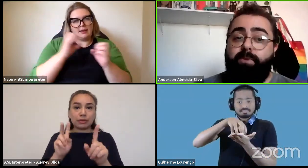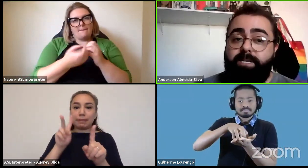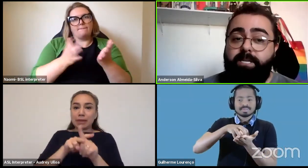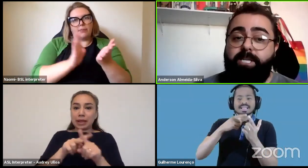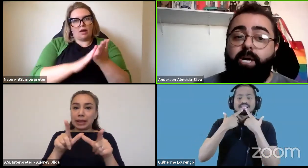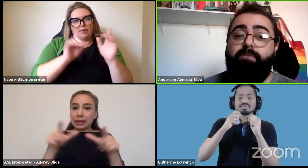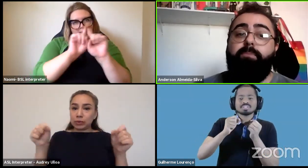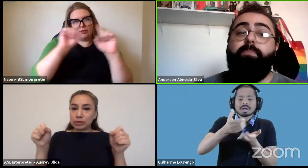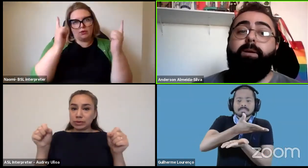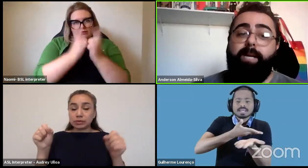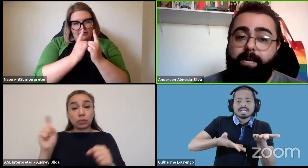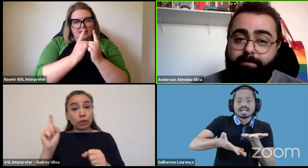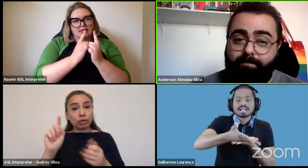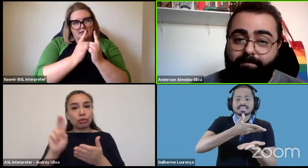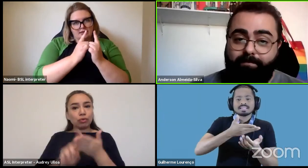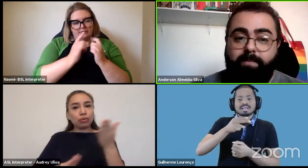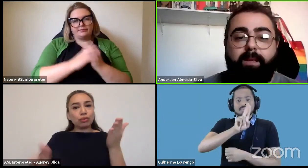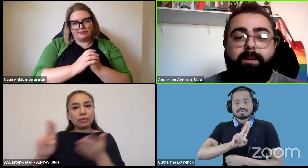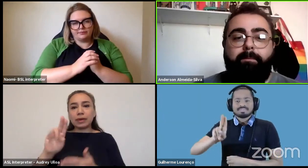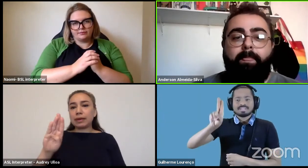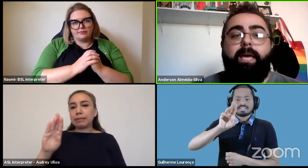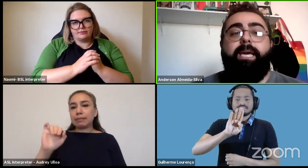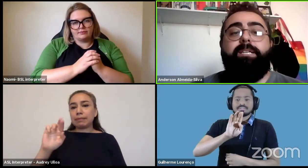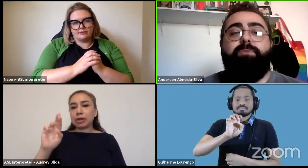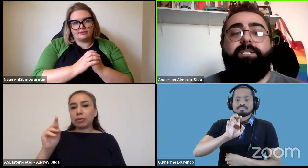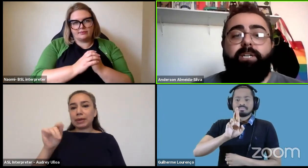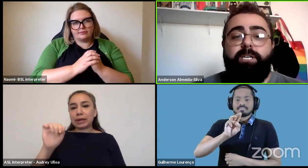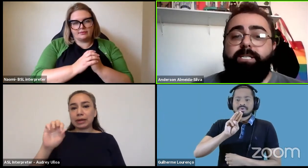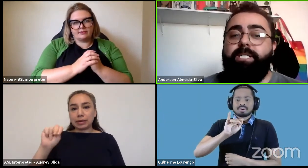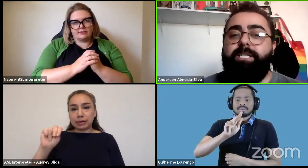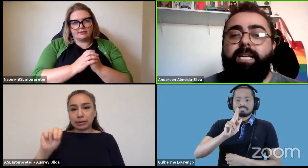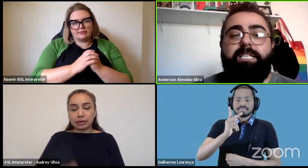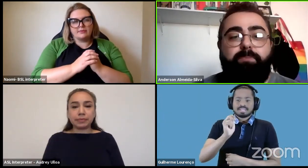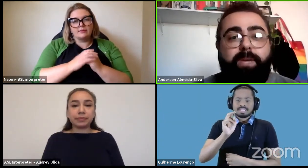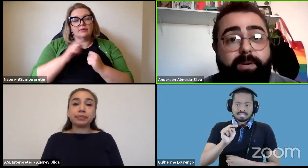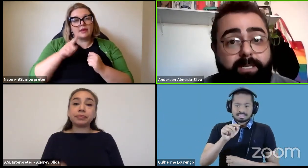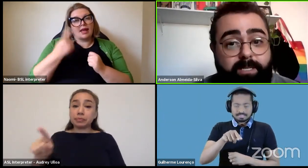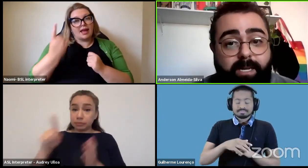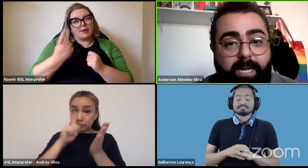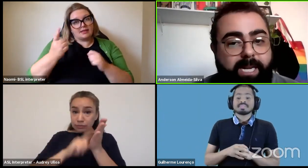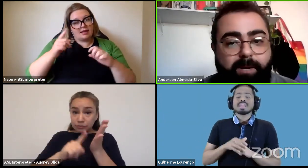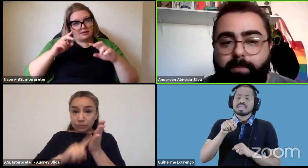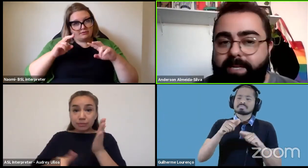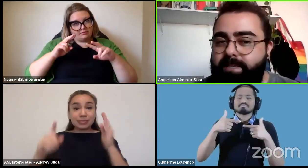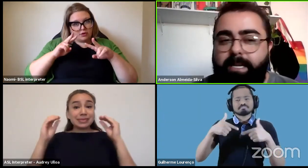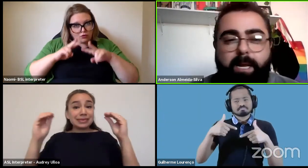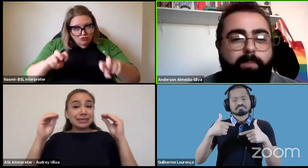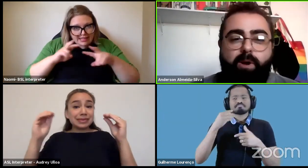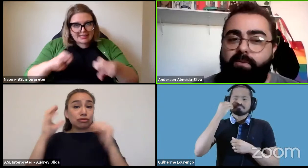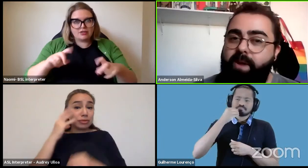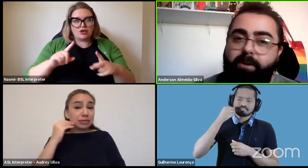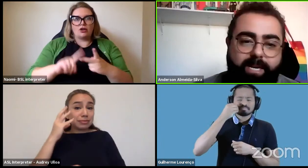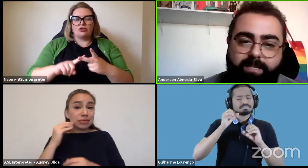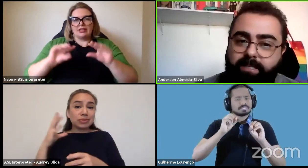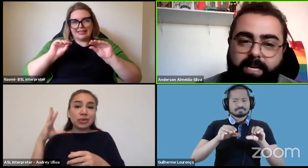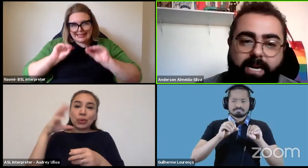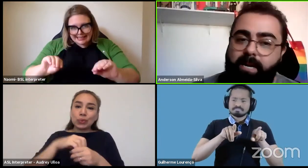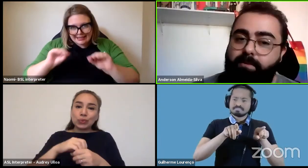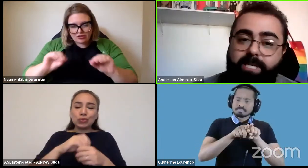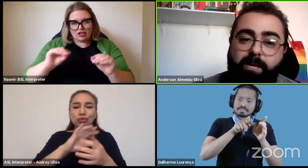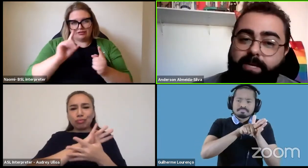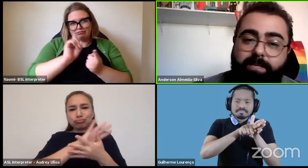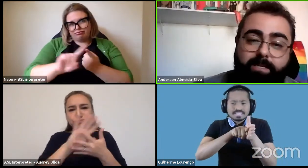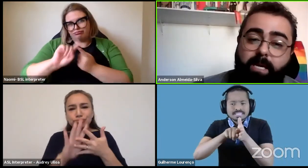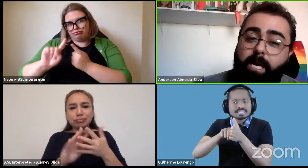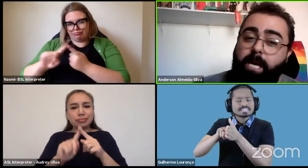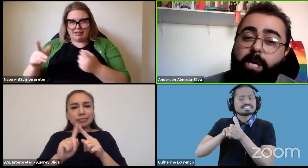the University of Birmingham. His research and teaching experience encompasses a number of areas in sign